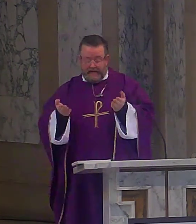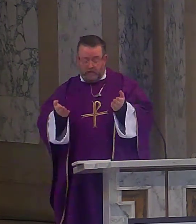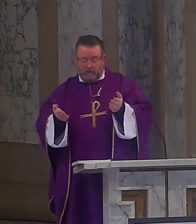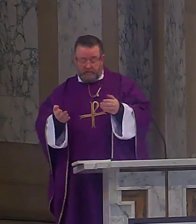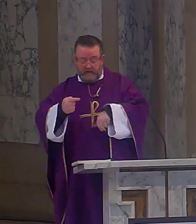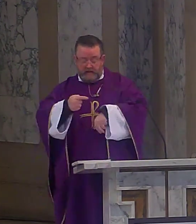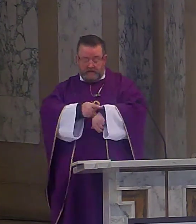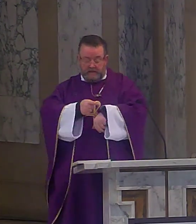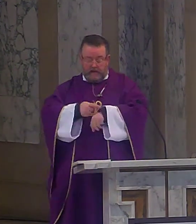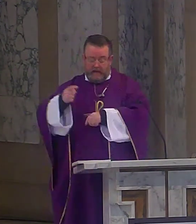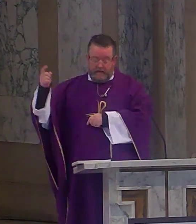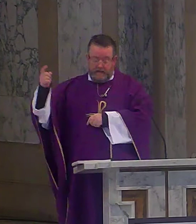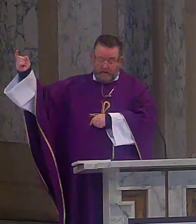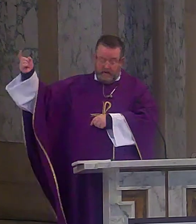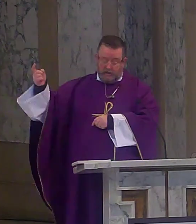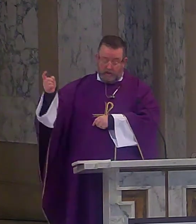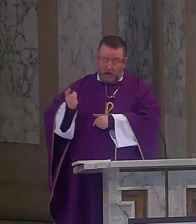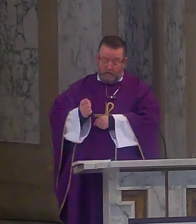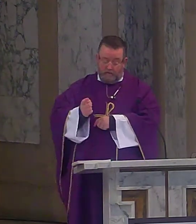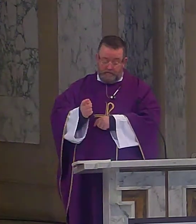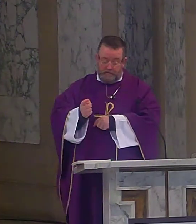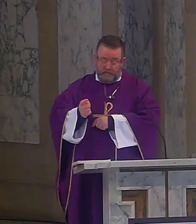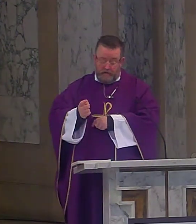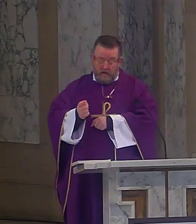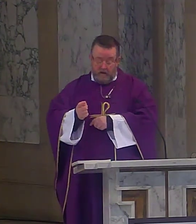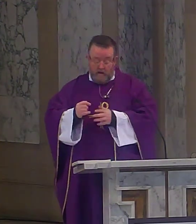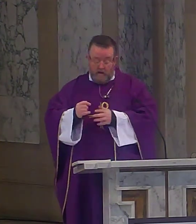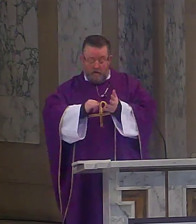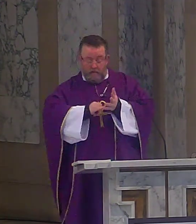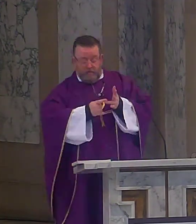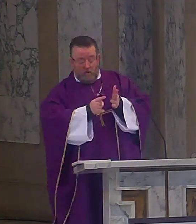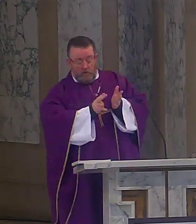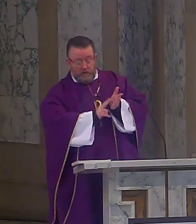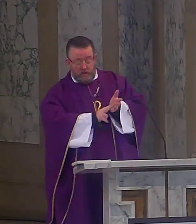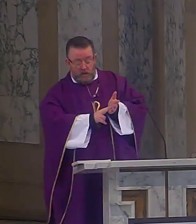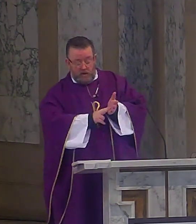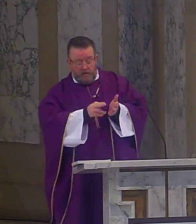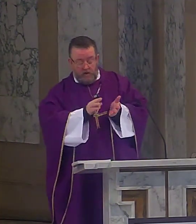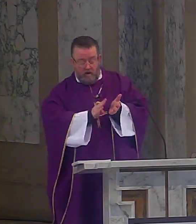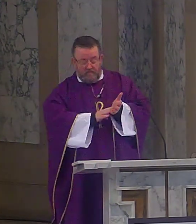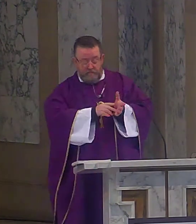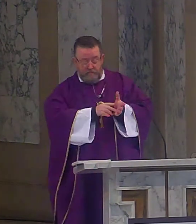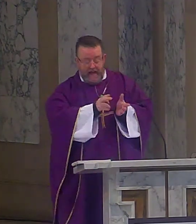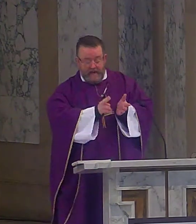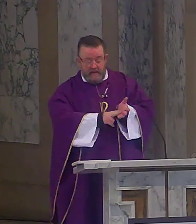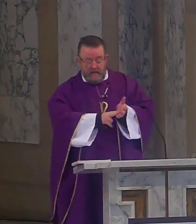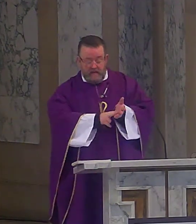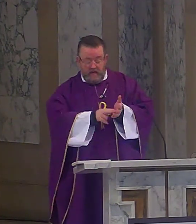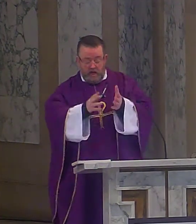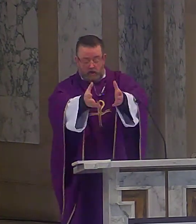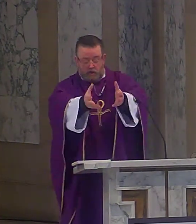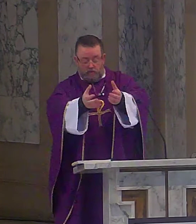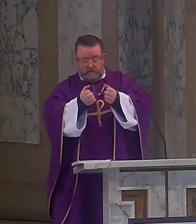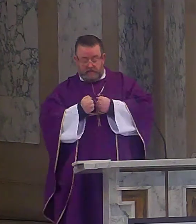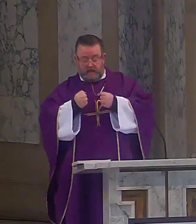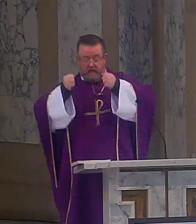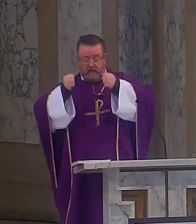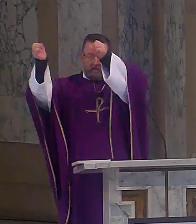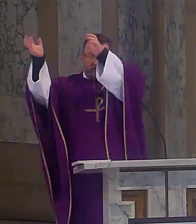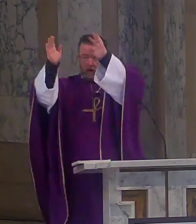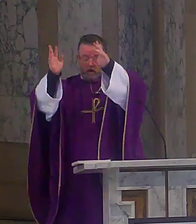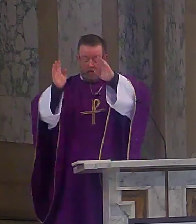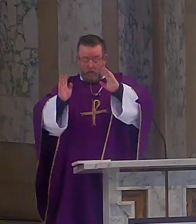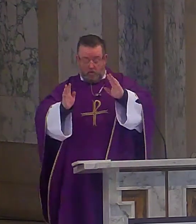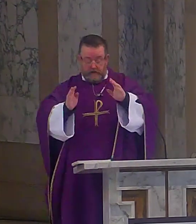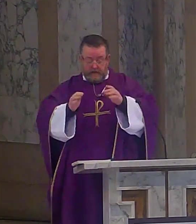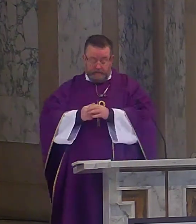now the time has come for the son of man to receive